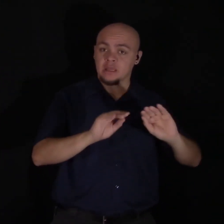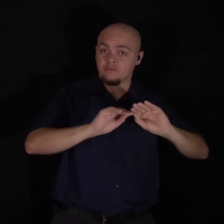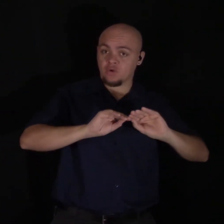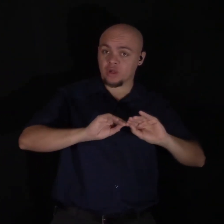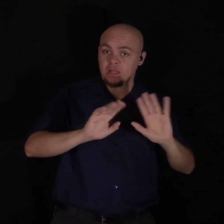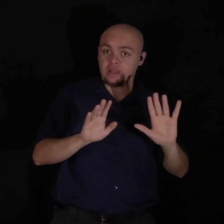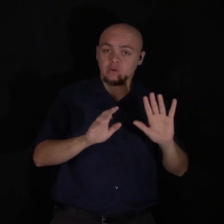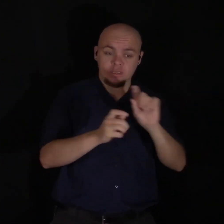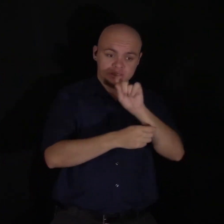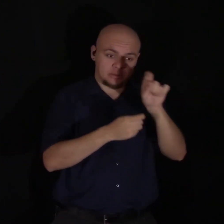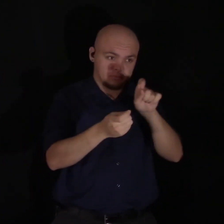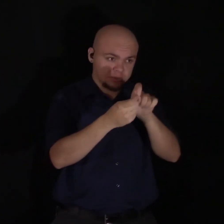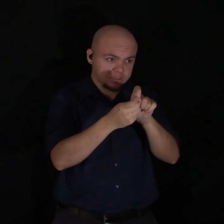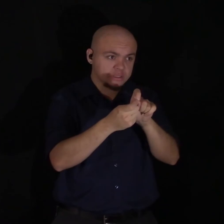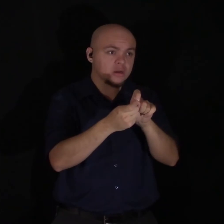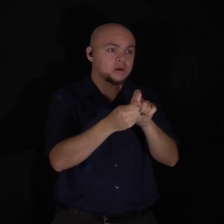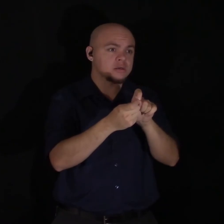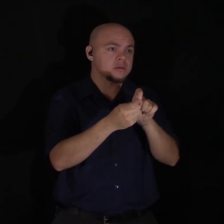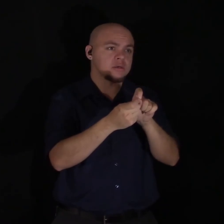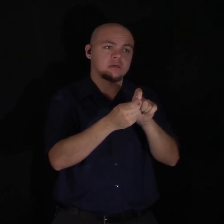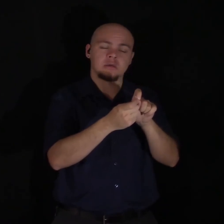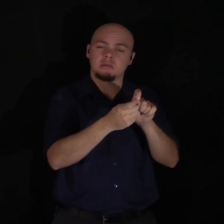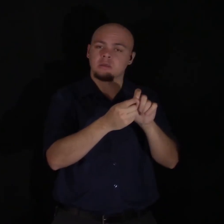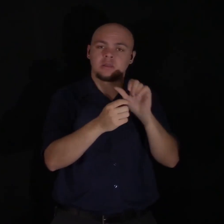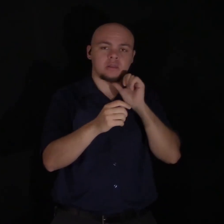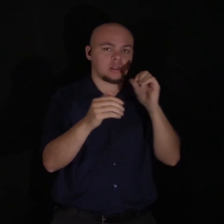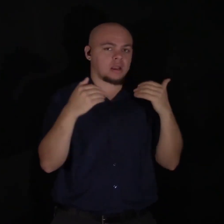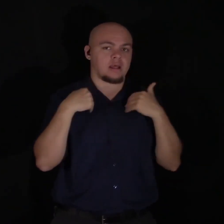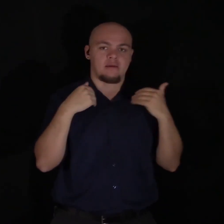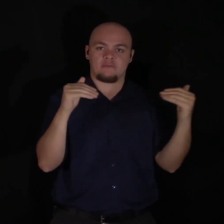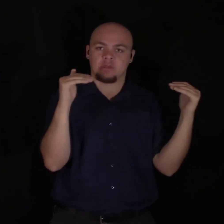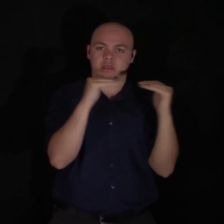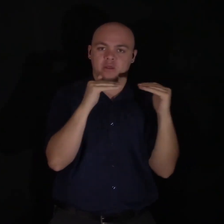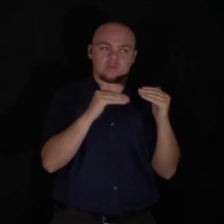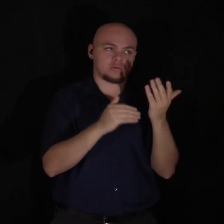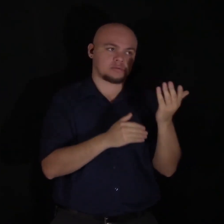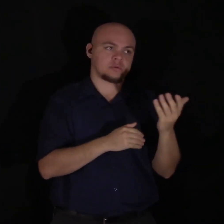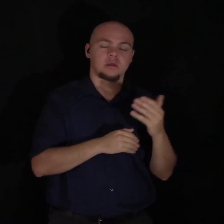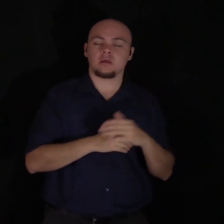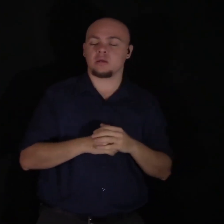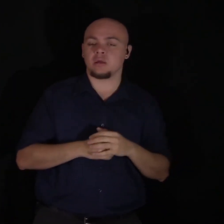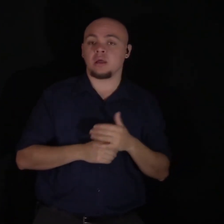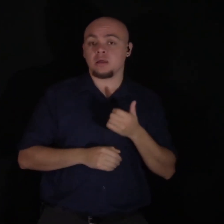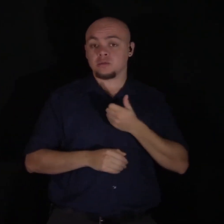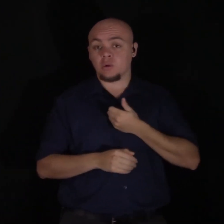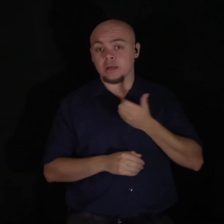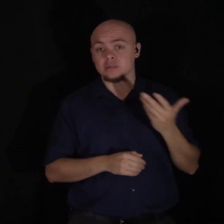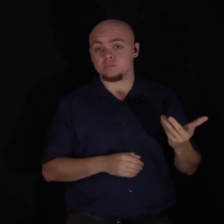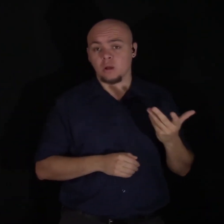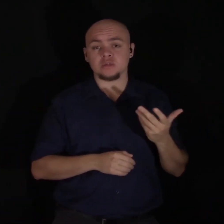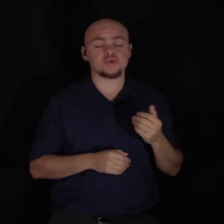precision. Add to this a facility of expression, and a voice whose varied intonations